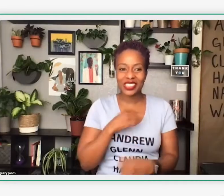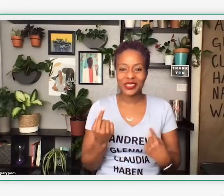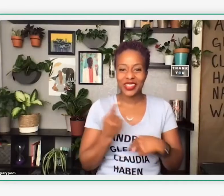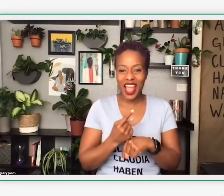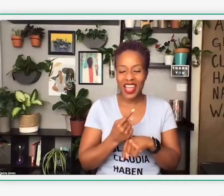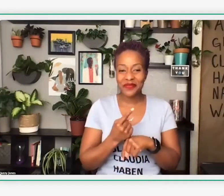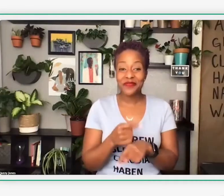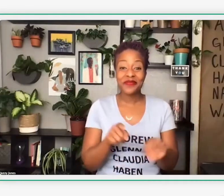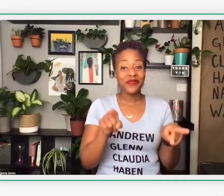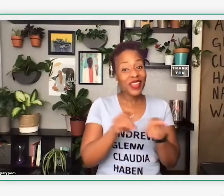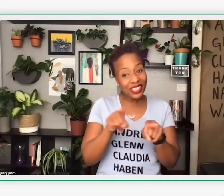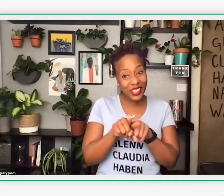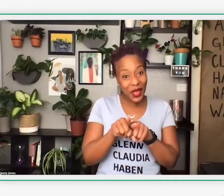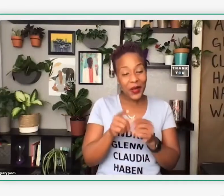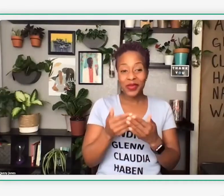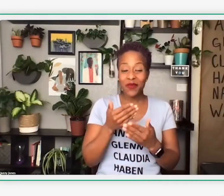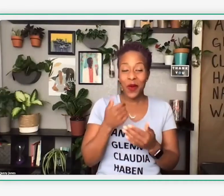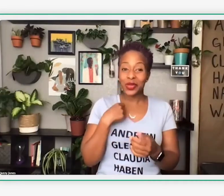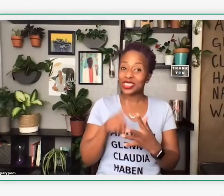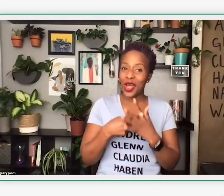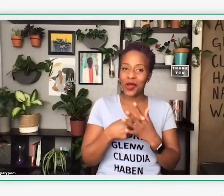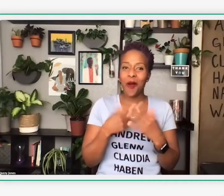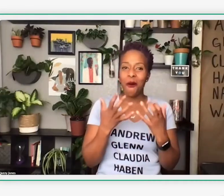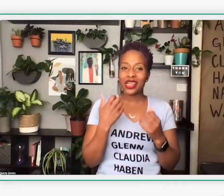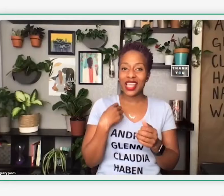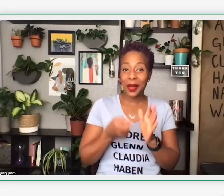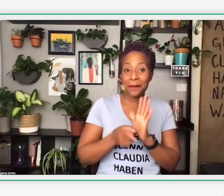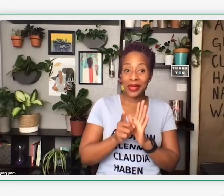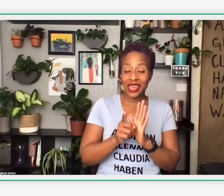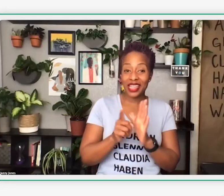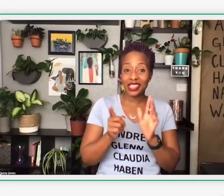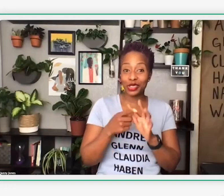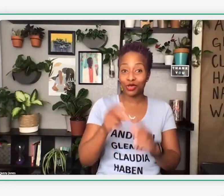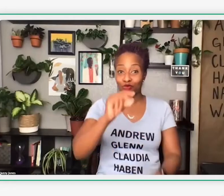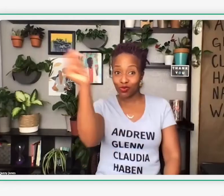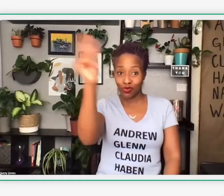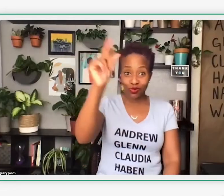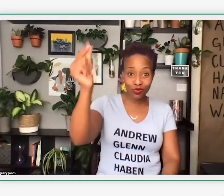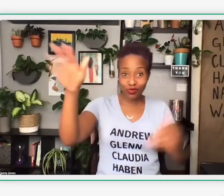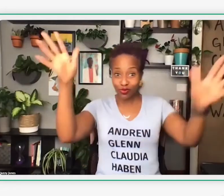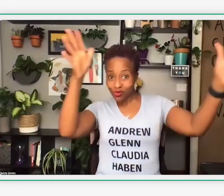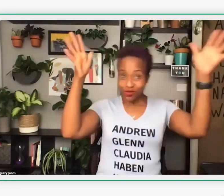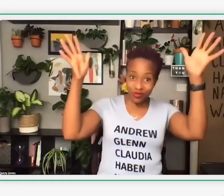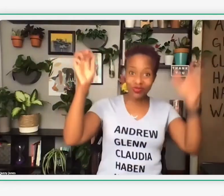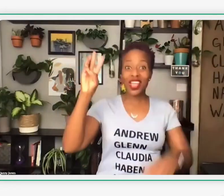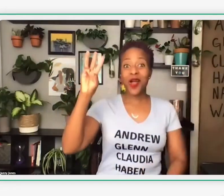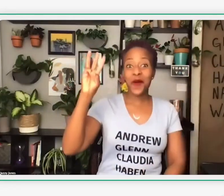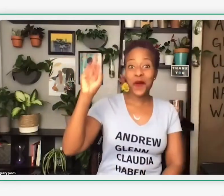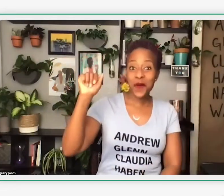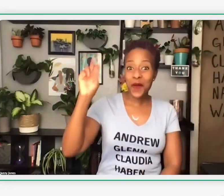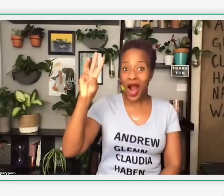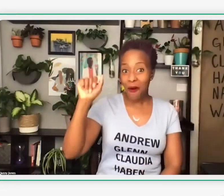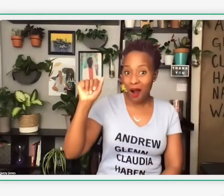I'm glad to see many of you in this room with us today. Also, before we start, I just want to take a minute